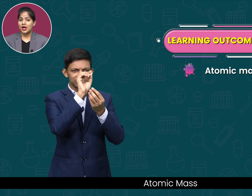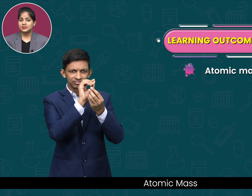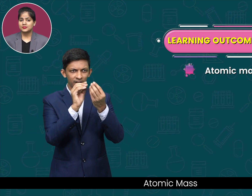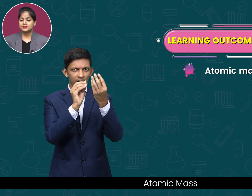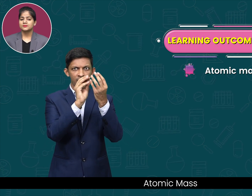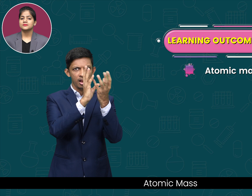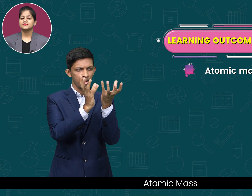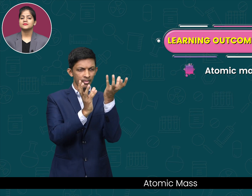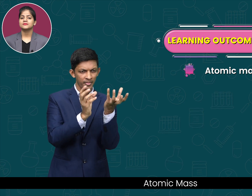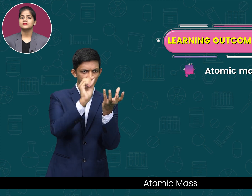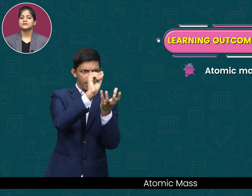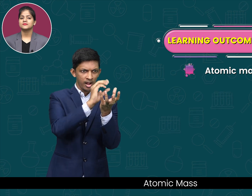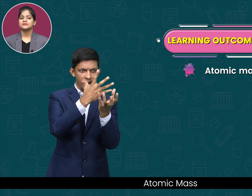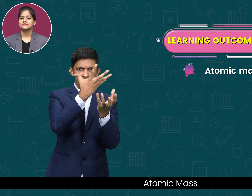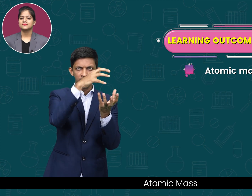atomic mass,